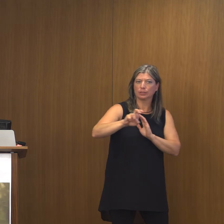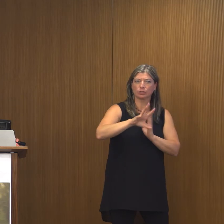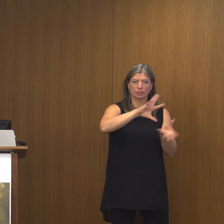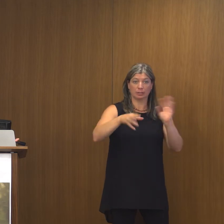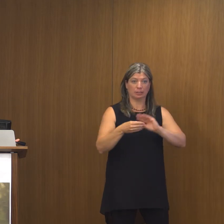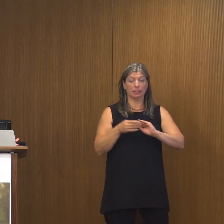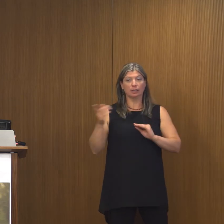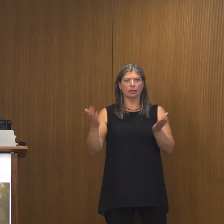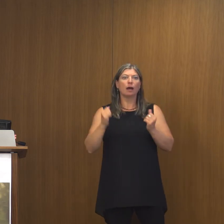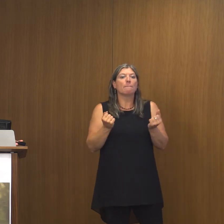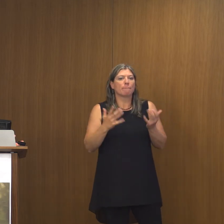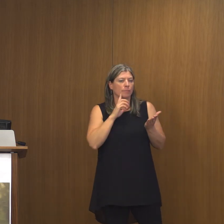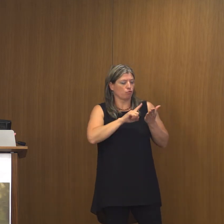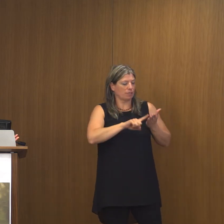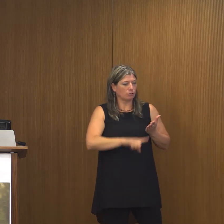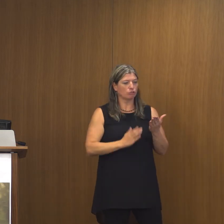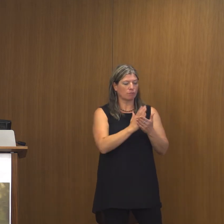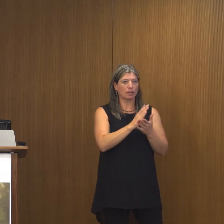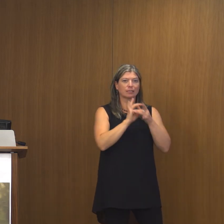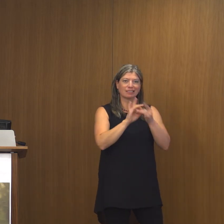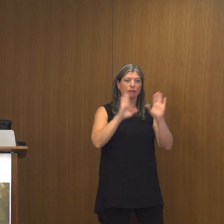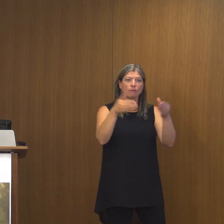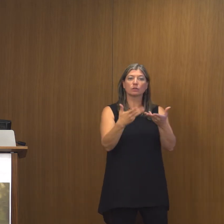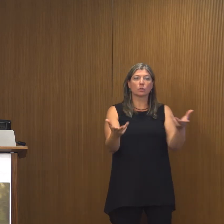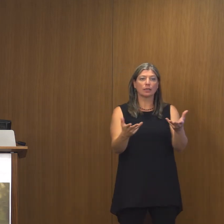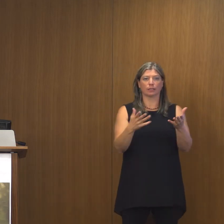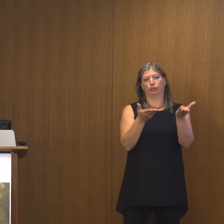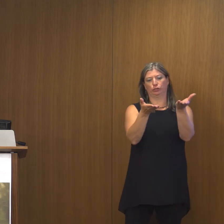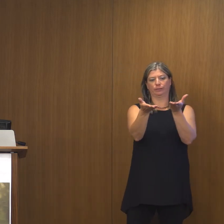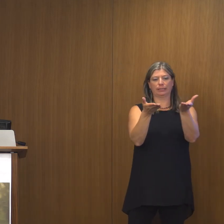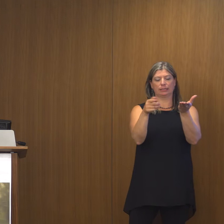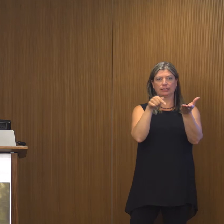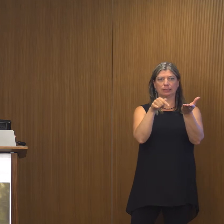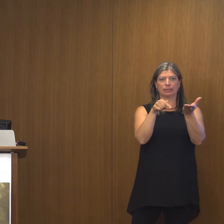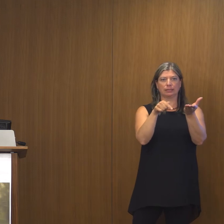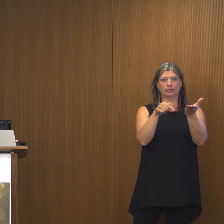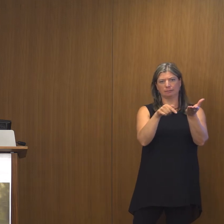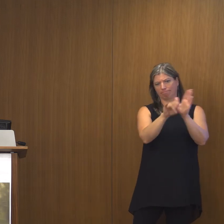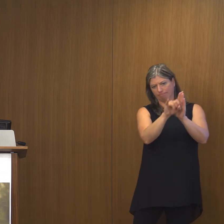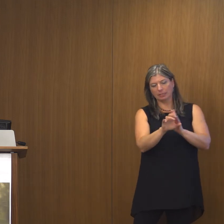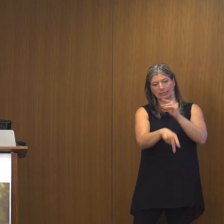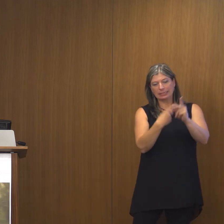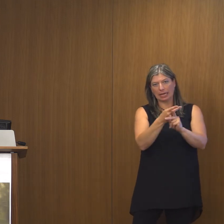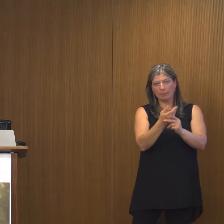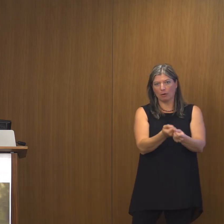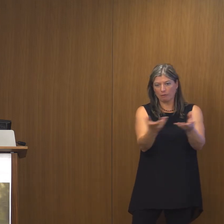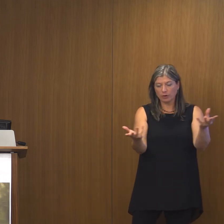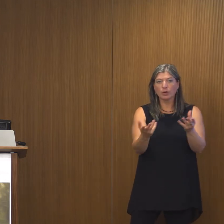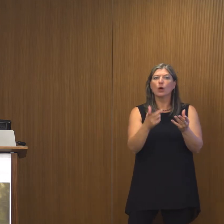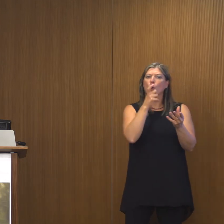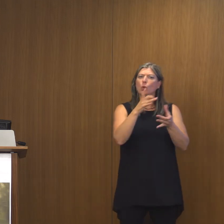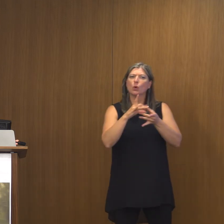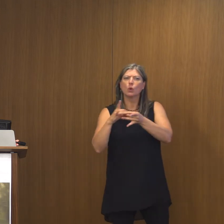on services. That's what a lot of the rights issues came up in the research review. So the types of services that offer, the coordination